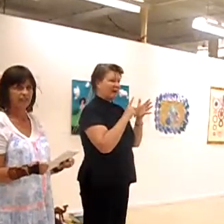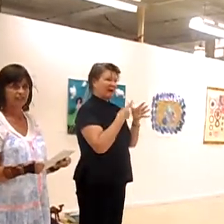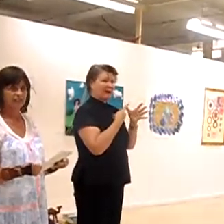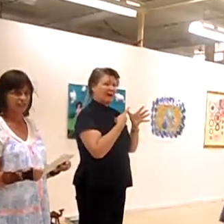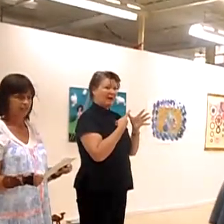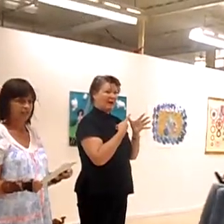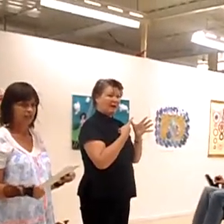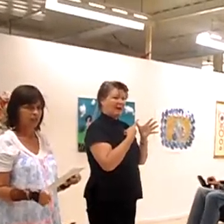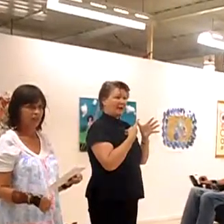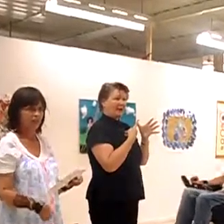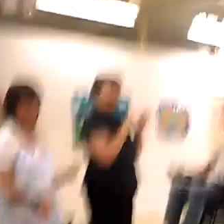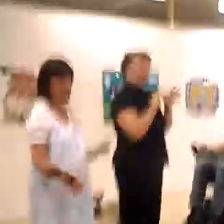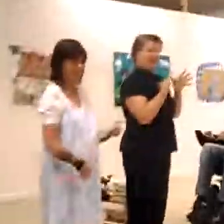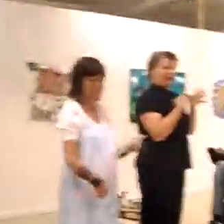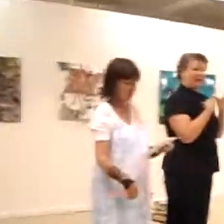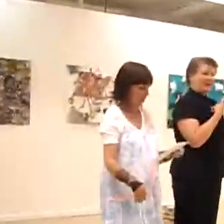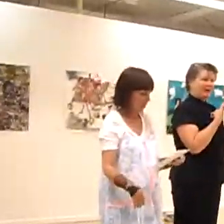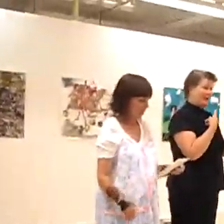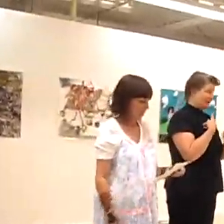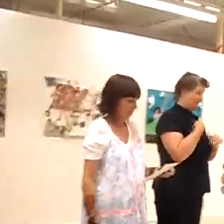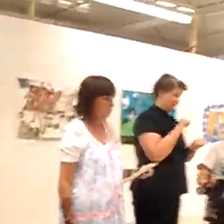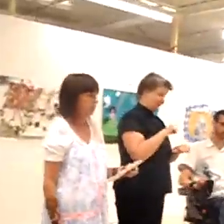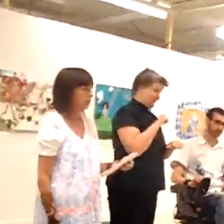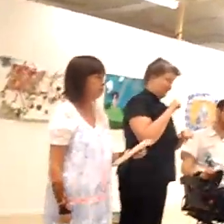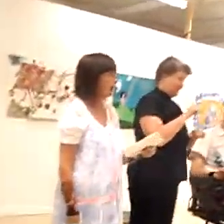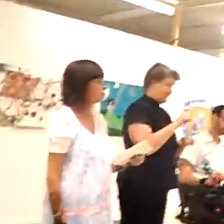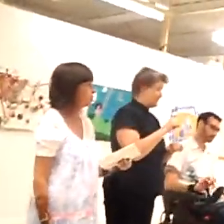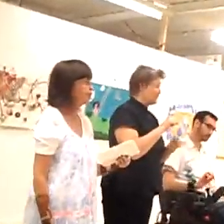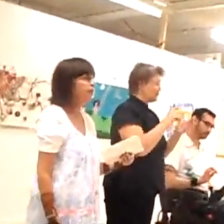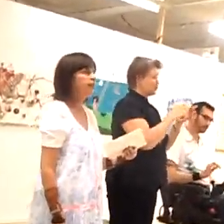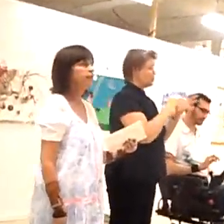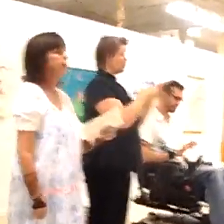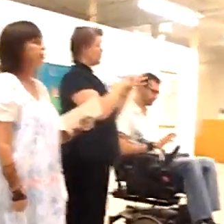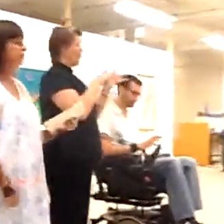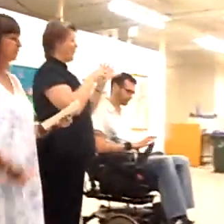Adam Martin. Do you want to come up, Adam? Just so everyone